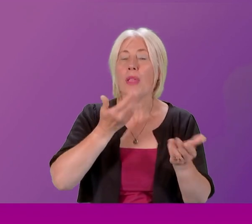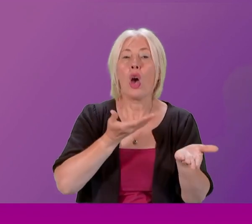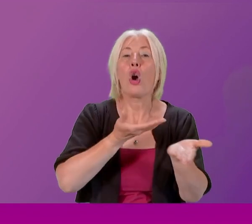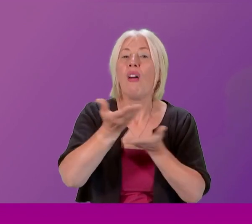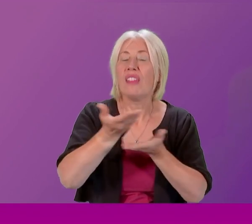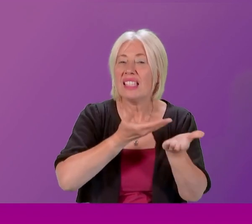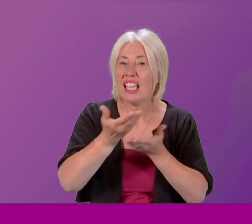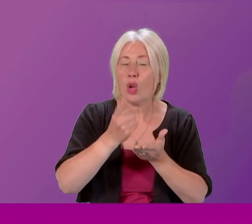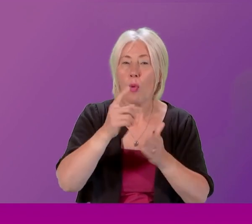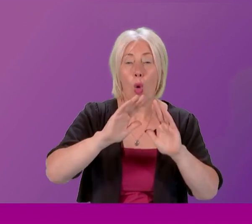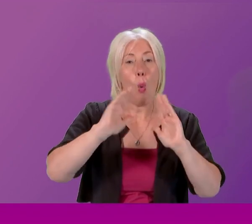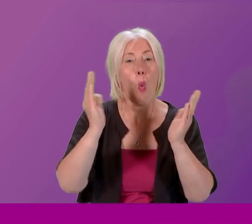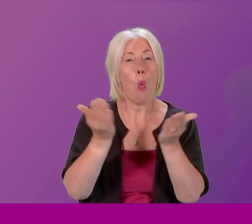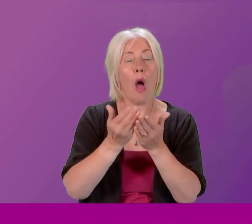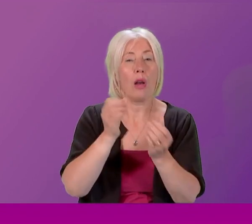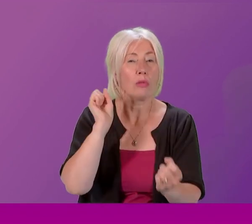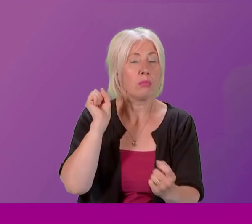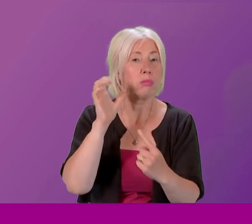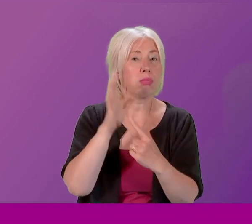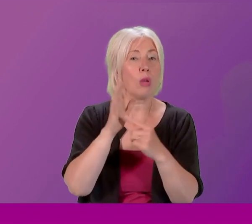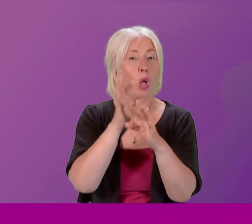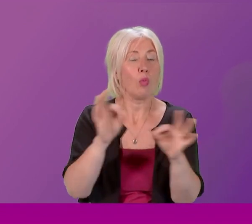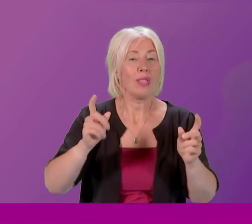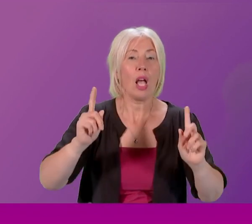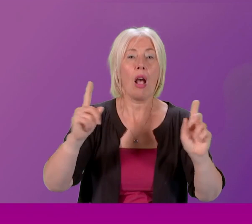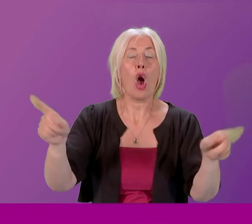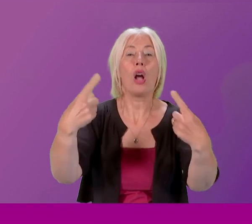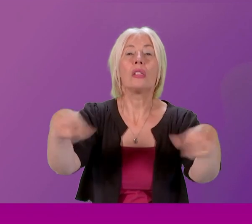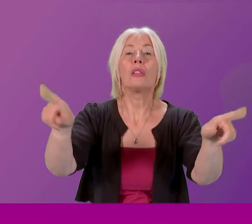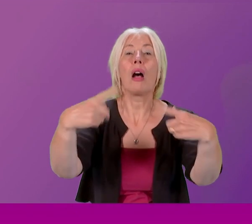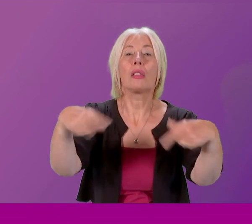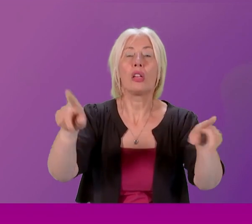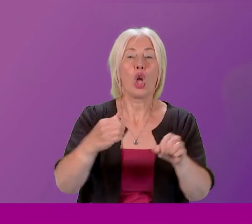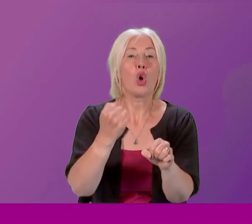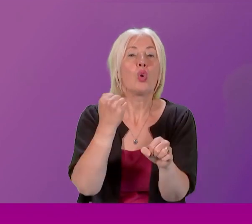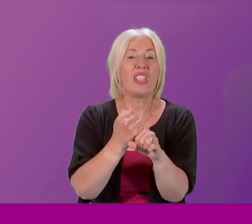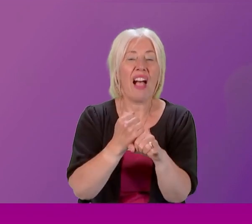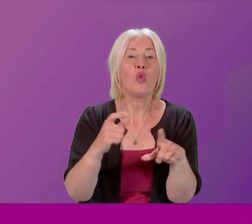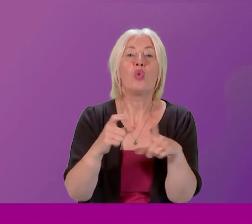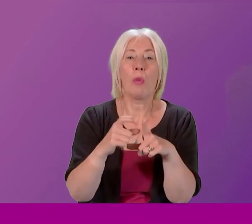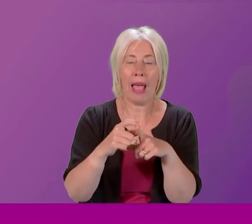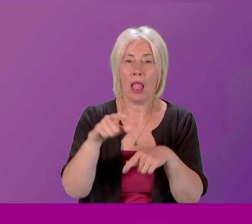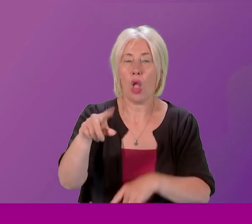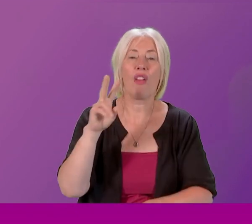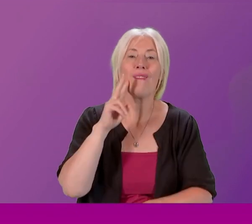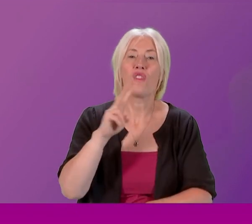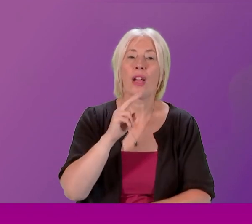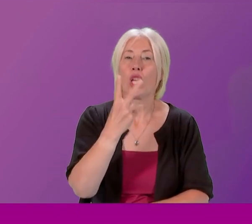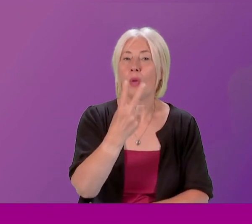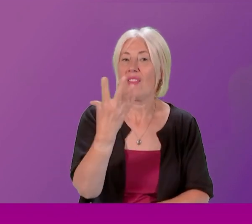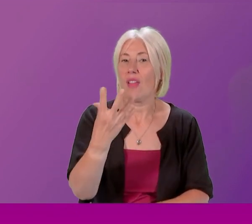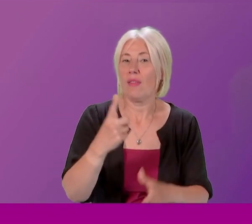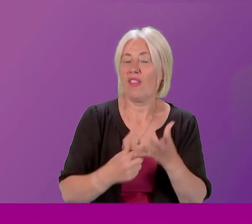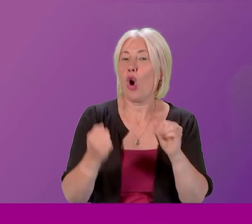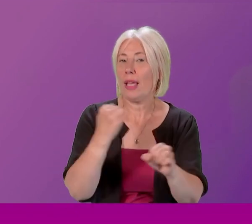in-conversation with one of the world's foremost music conductors of today, Gustavo Dudamel, on Friday the 25th of